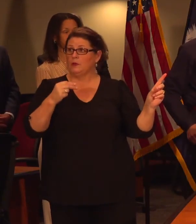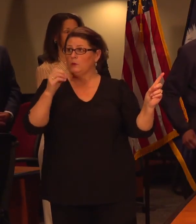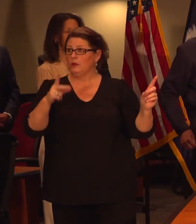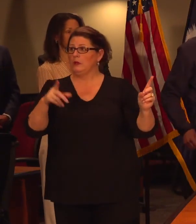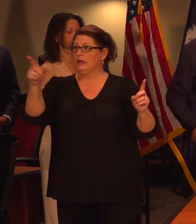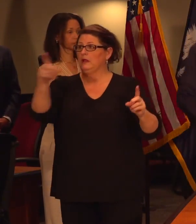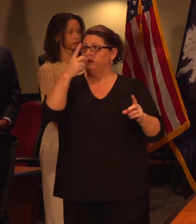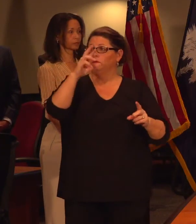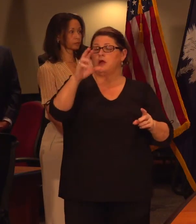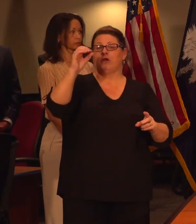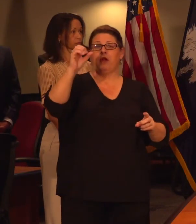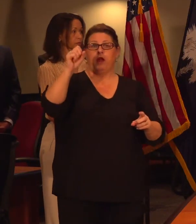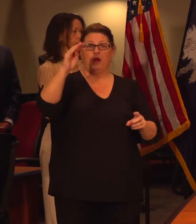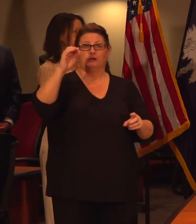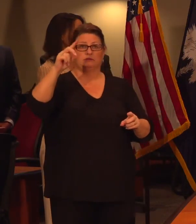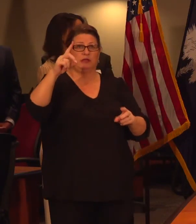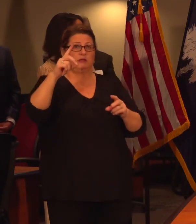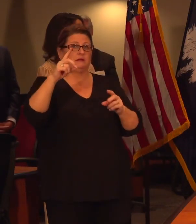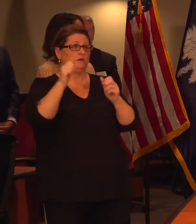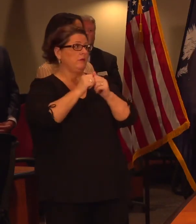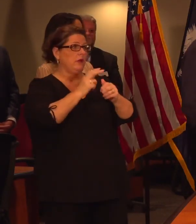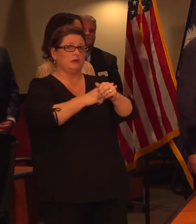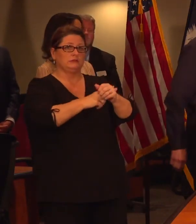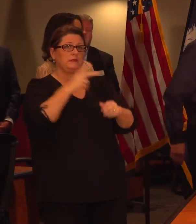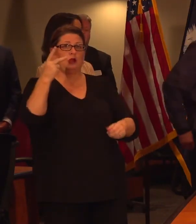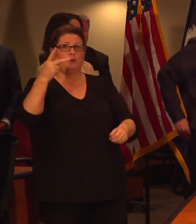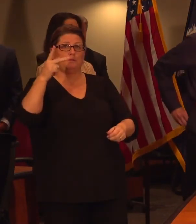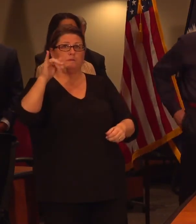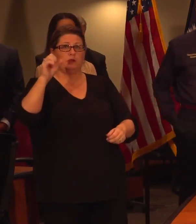Question for Dr. Osman, Prisma Health. Doctor?